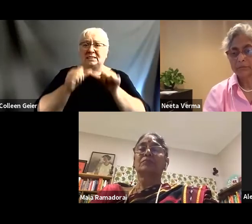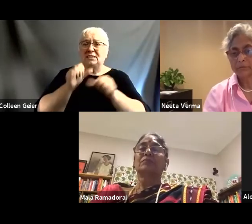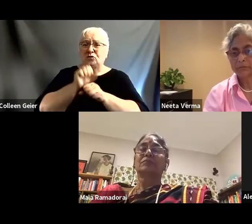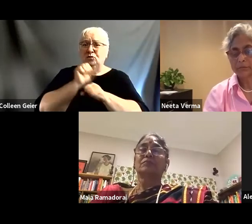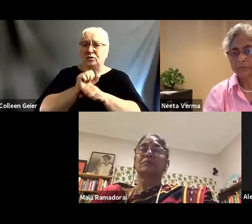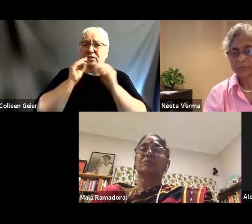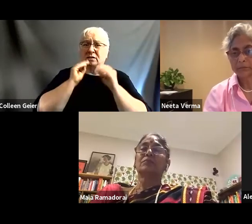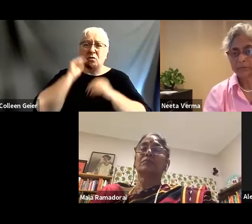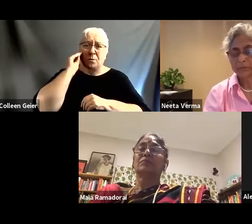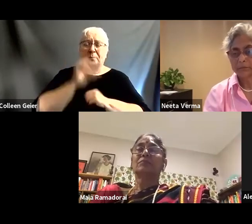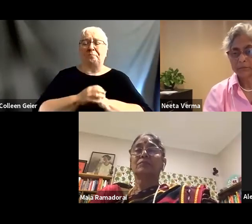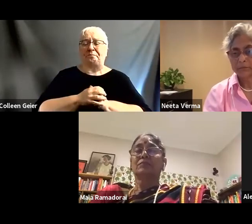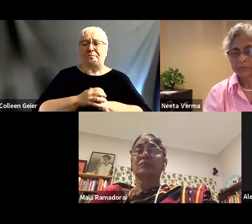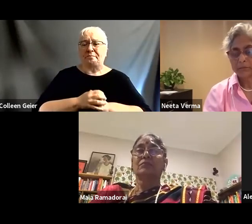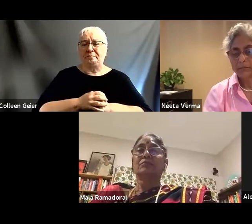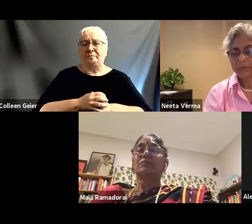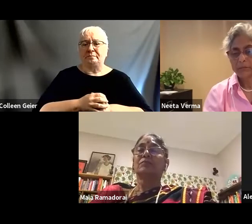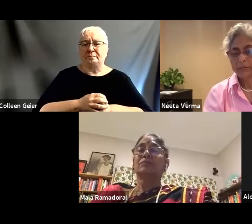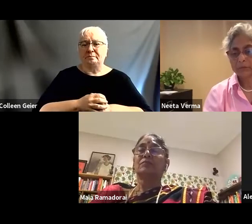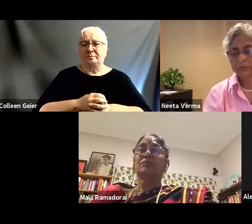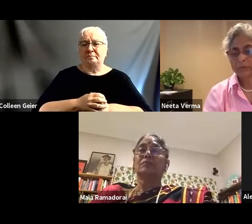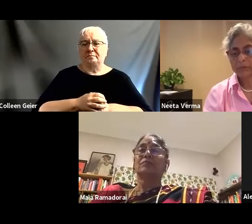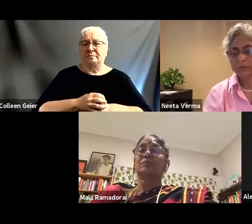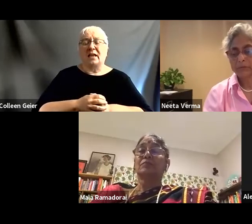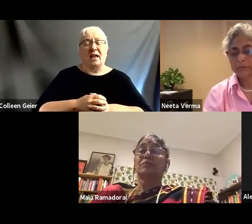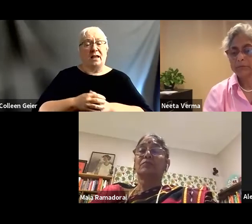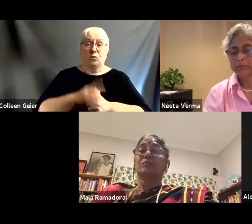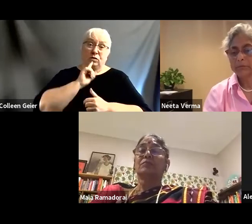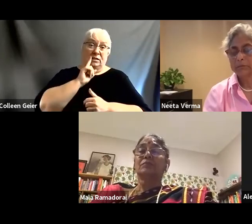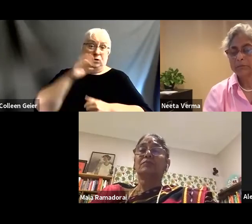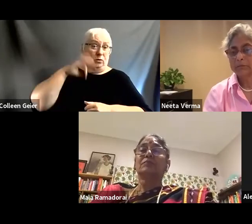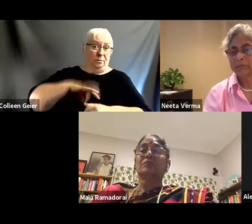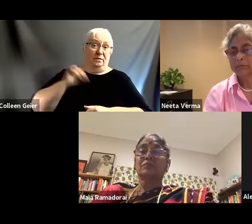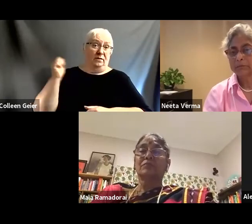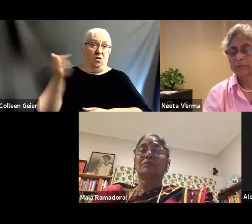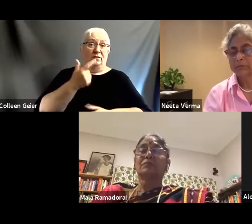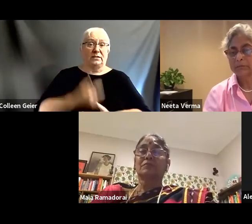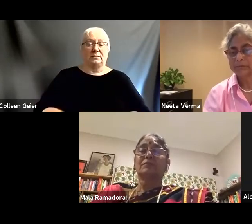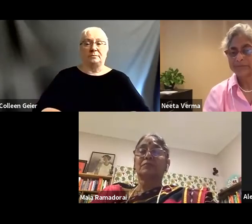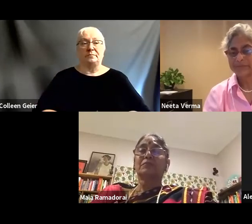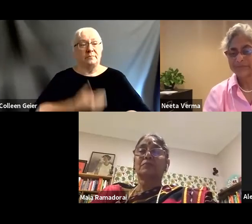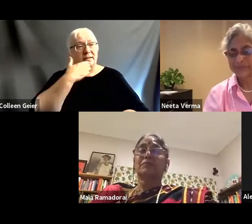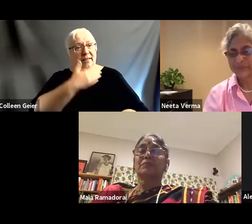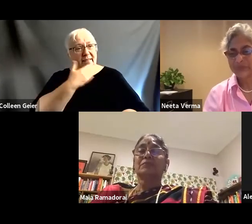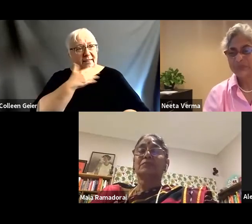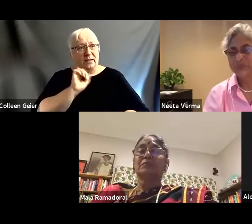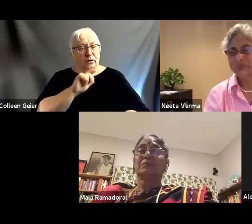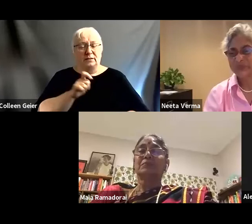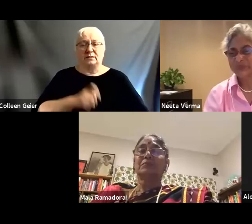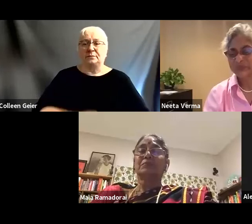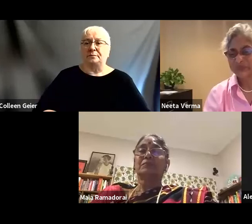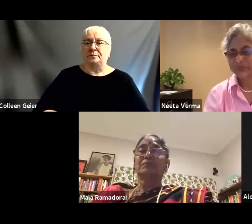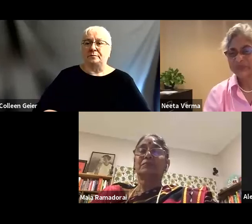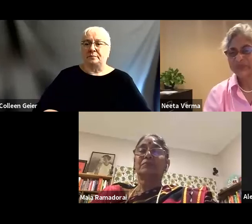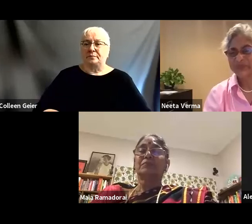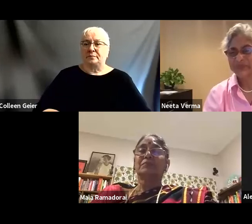education. And I think it'll be something that benefits us all. Thank you very much indeed, and for a very